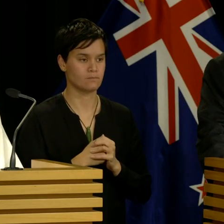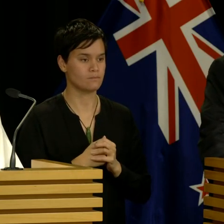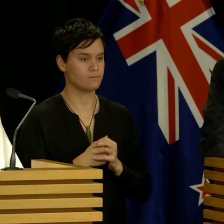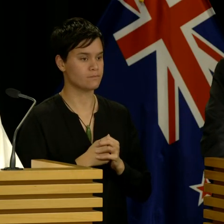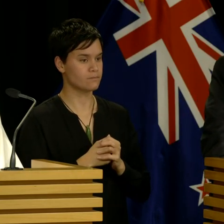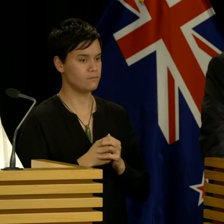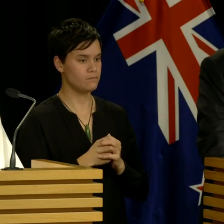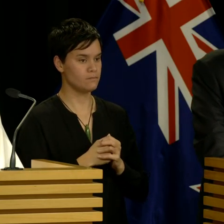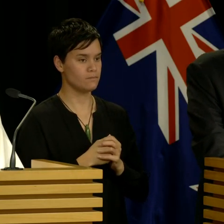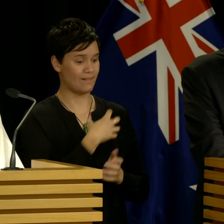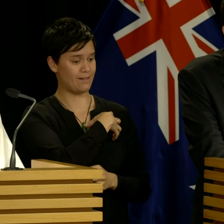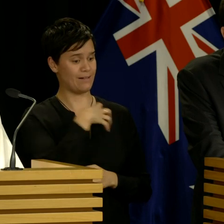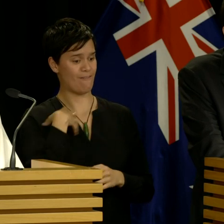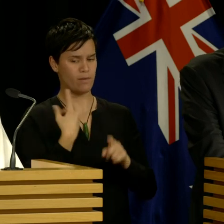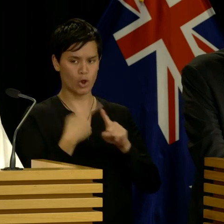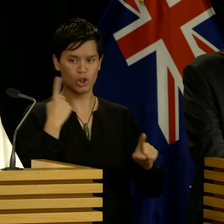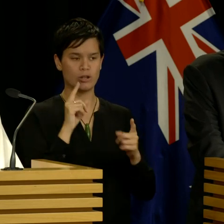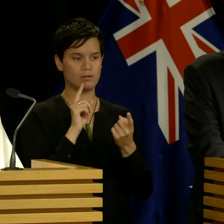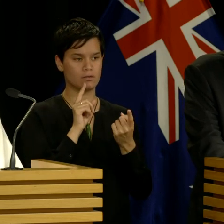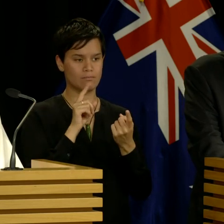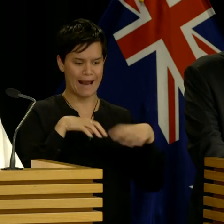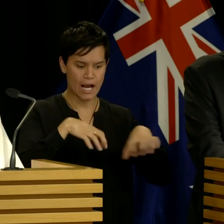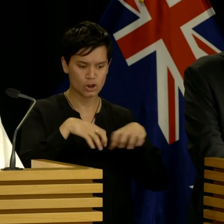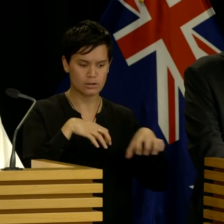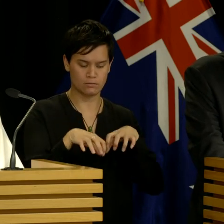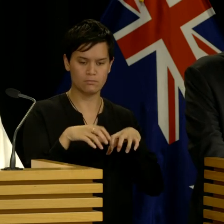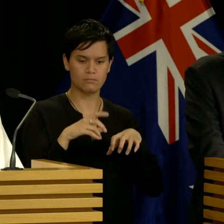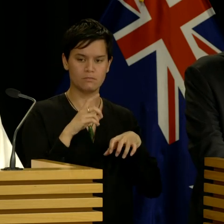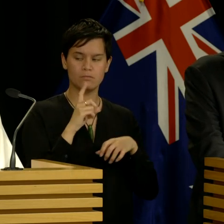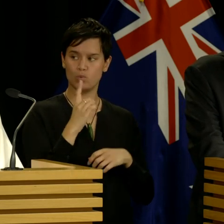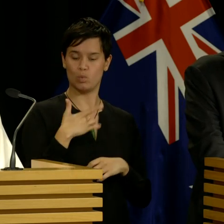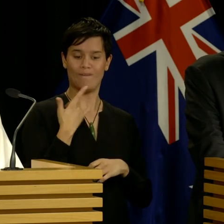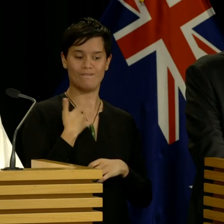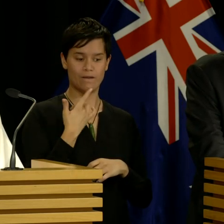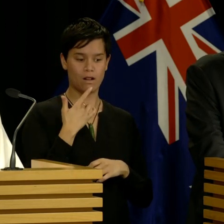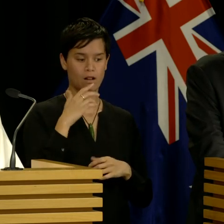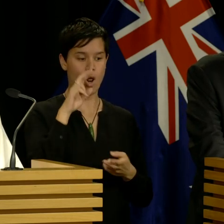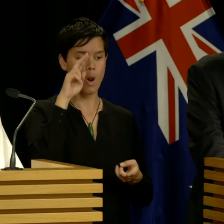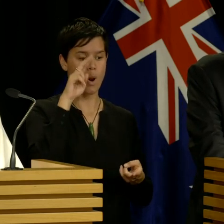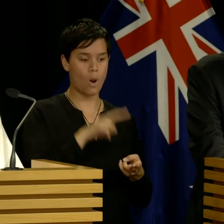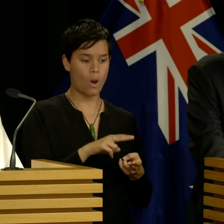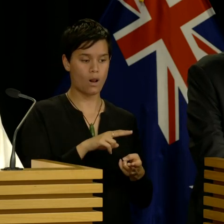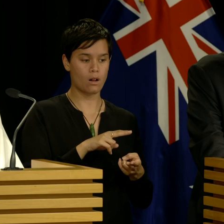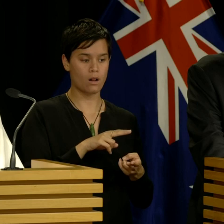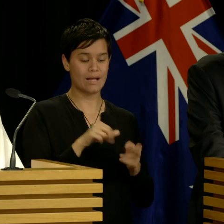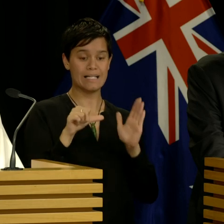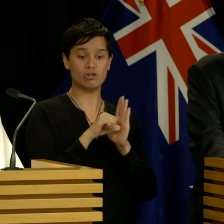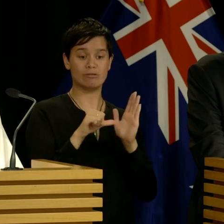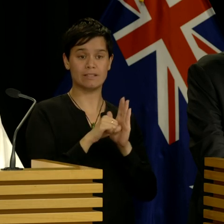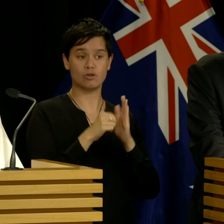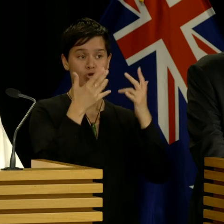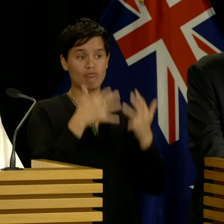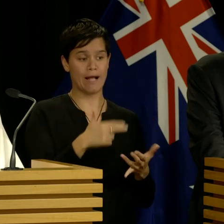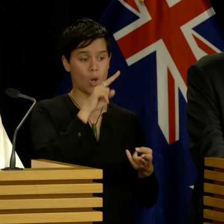government's taking pretty urgent action. Would you expect economic stabilisers of lower interest rates and a lower currency to start giving you some